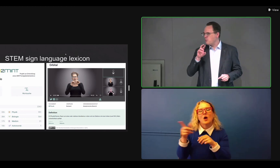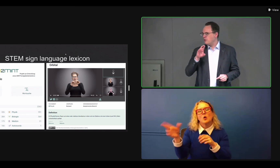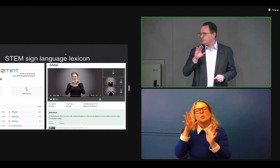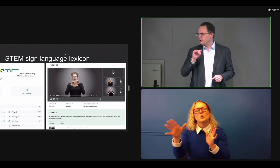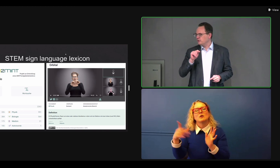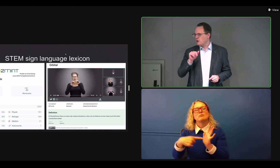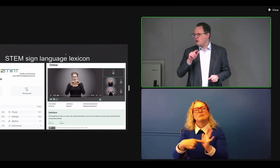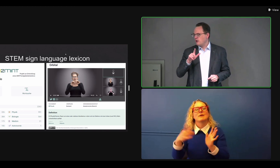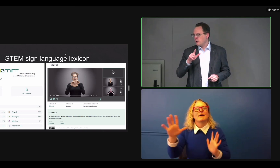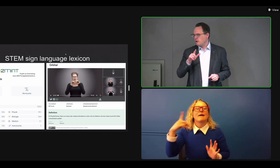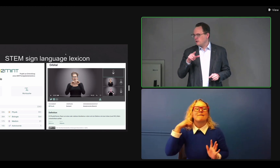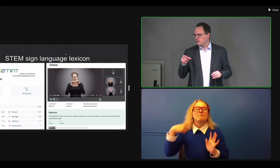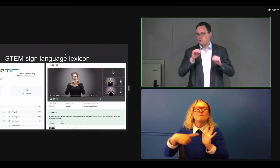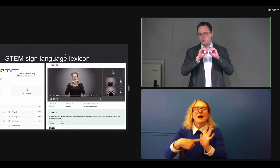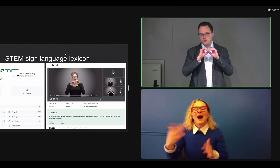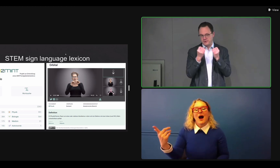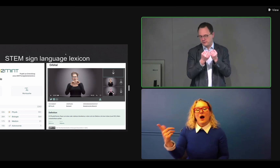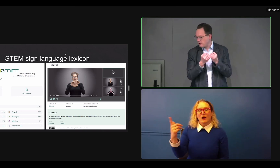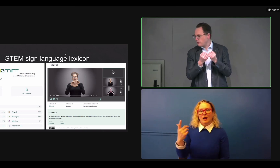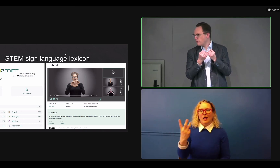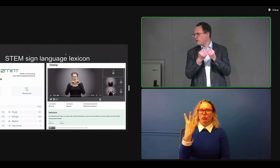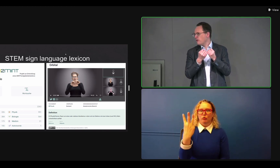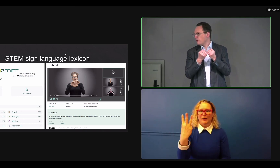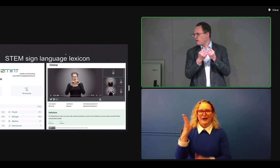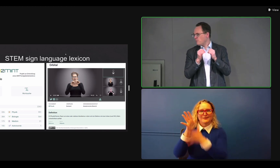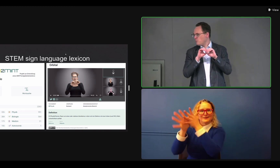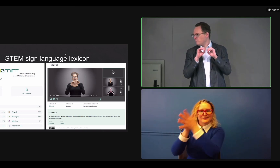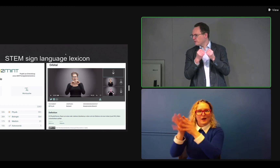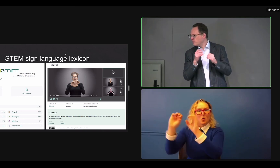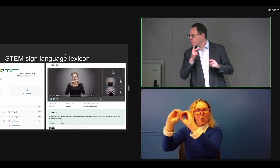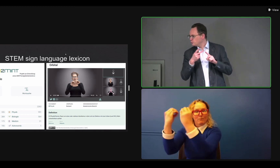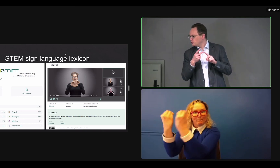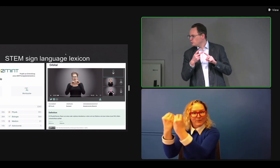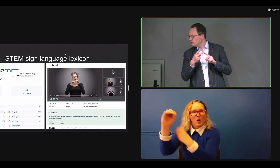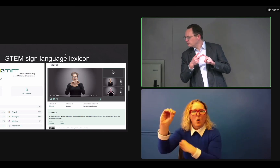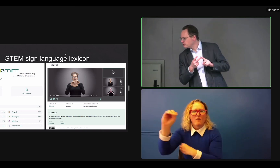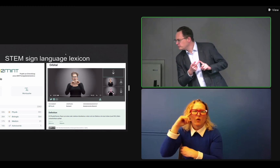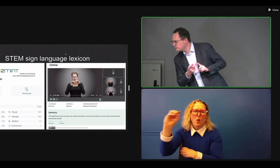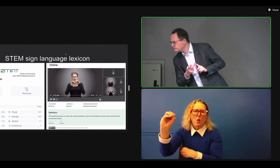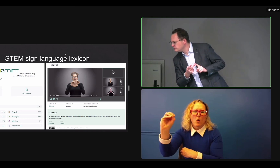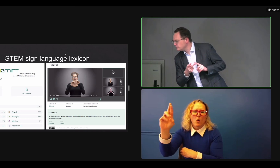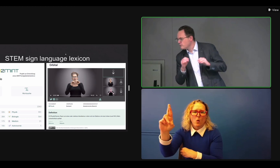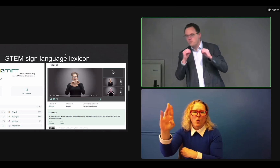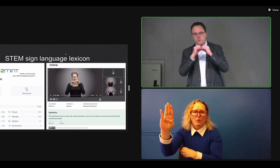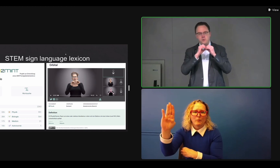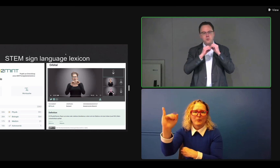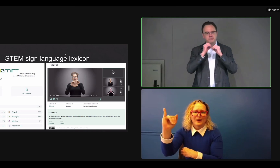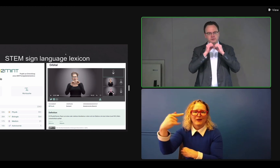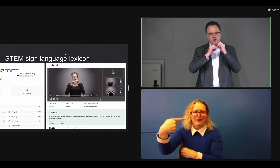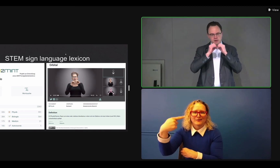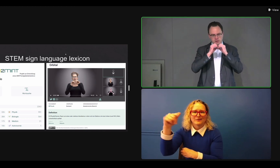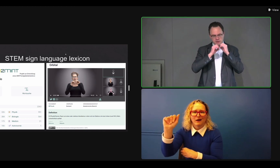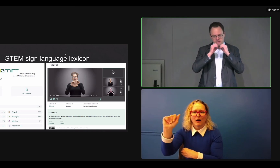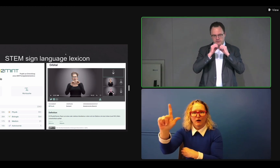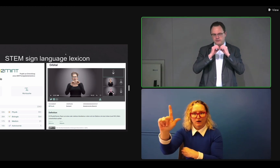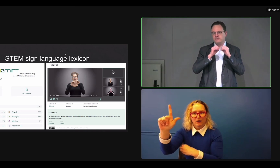So in this example, we have 3 different sign variations for orbital. I'm signing those now. The